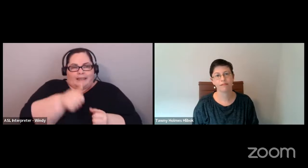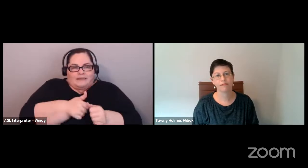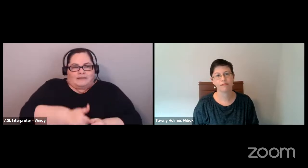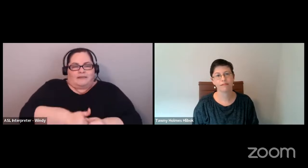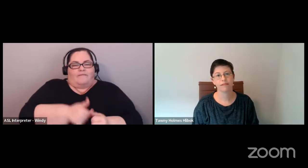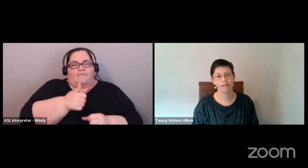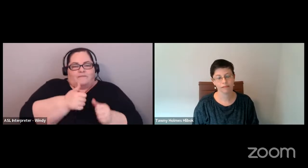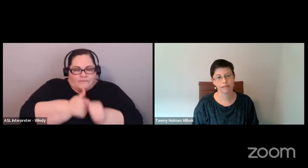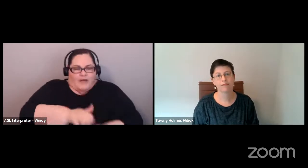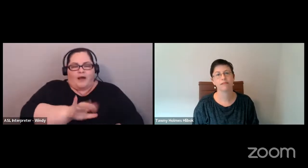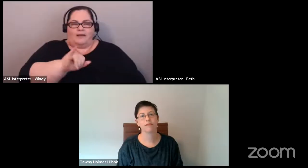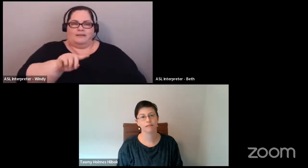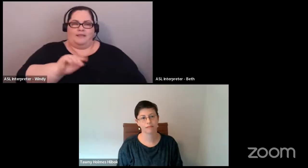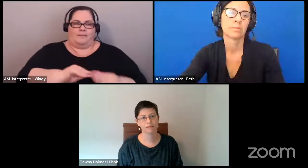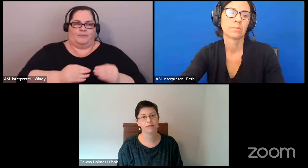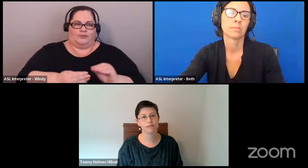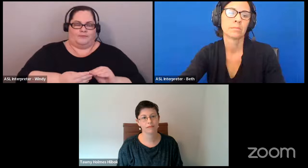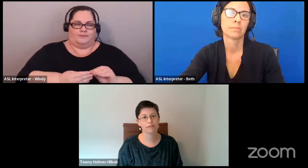their ID number.